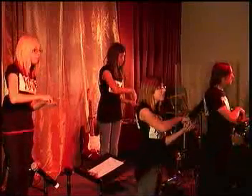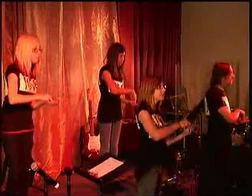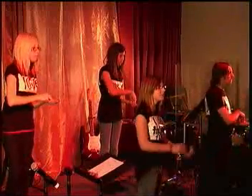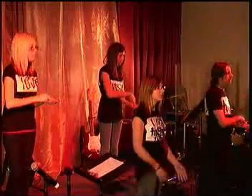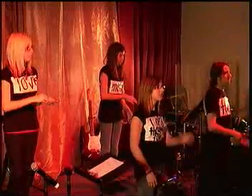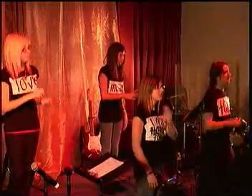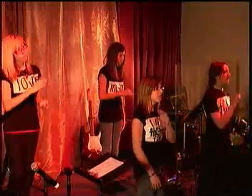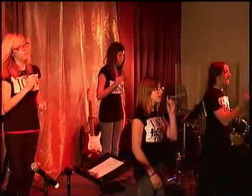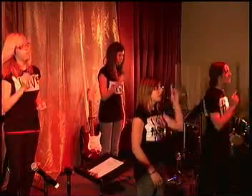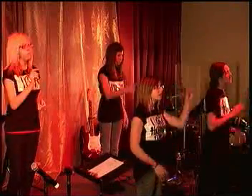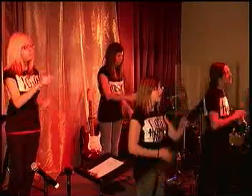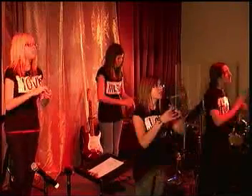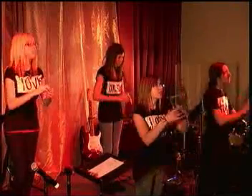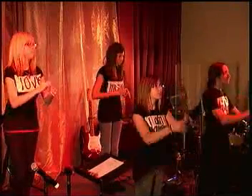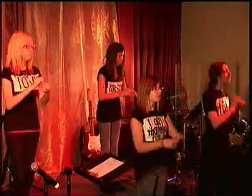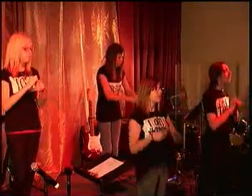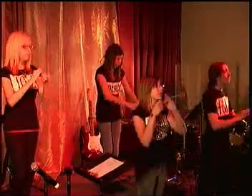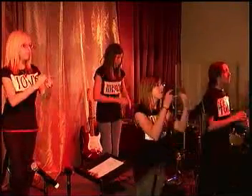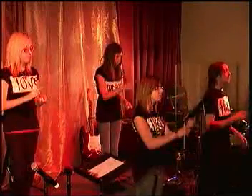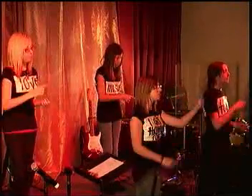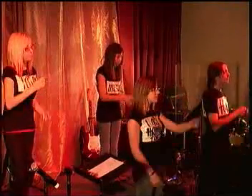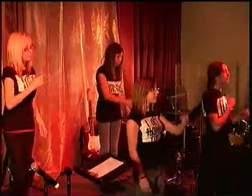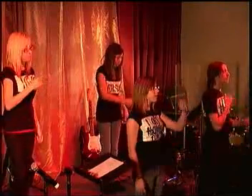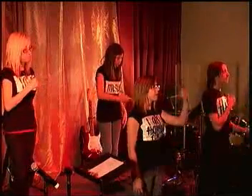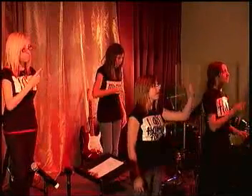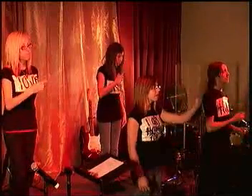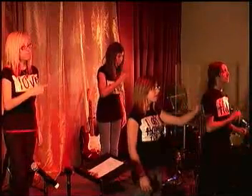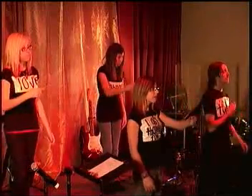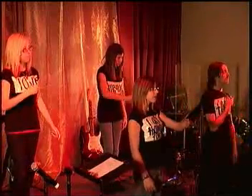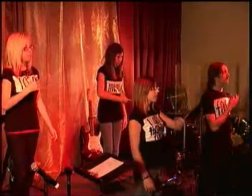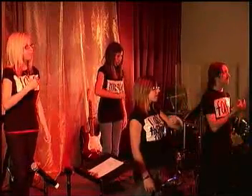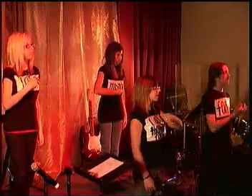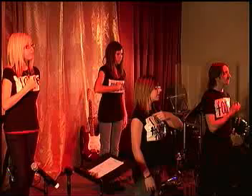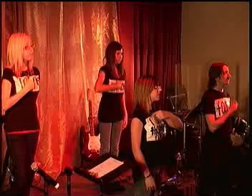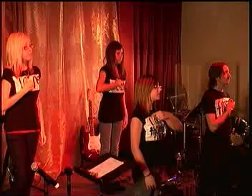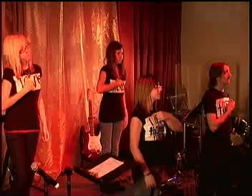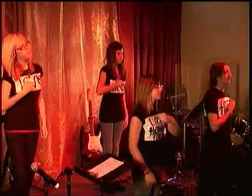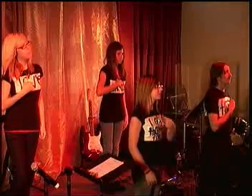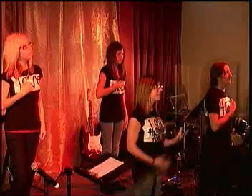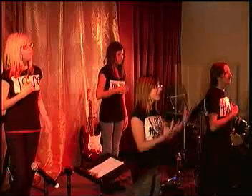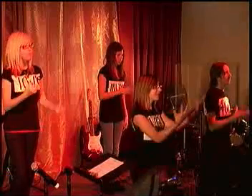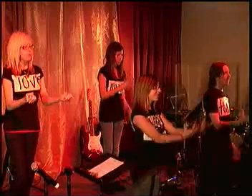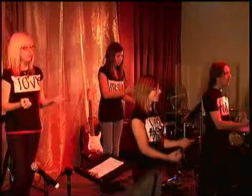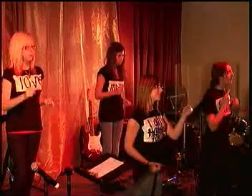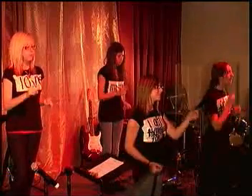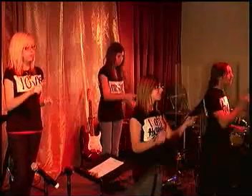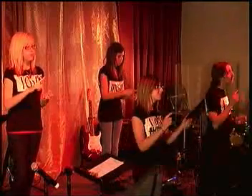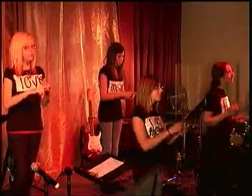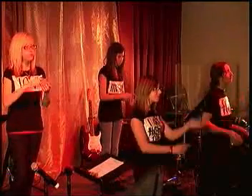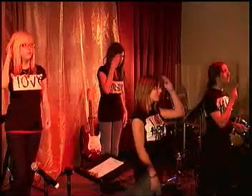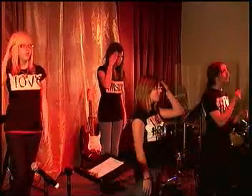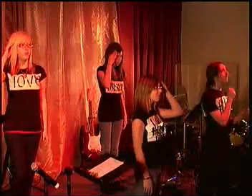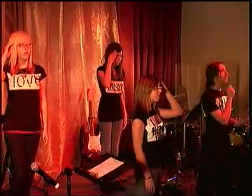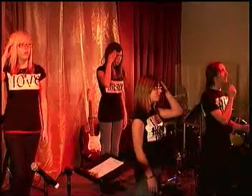and you belong to me. And I want you to know